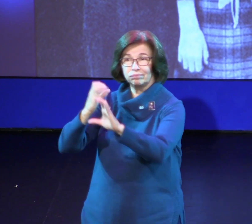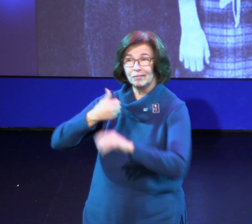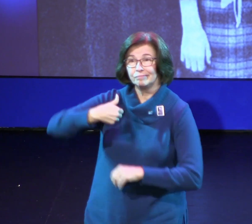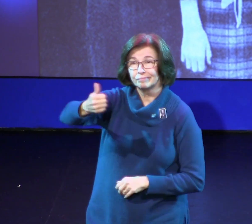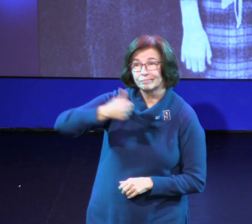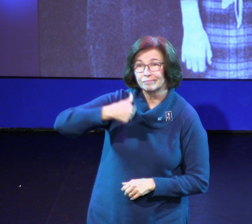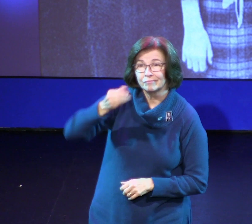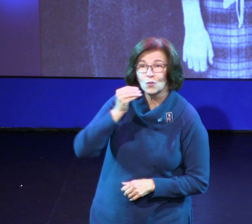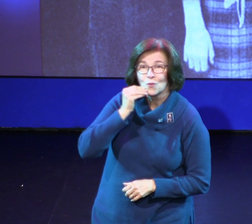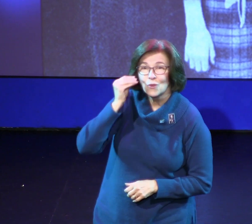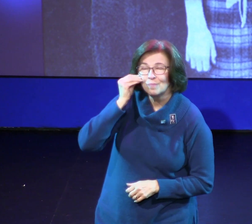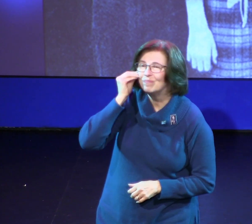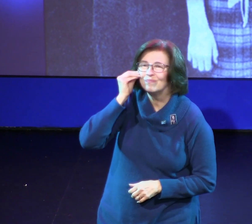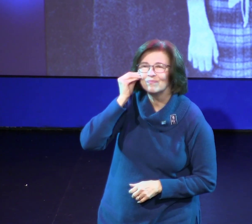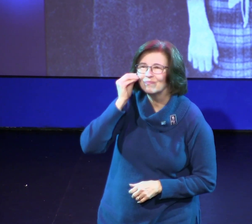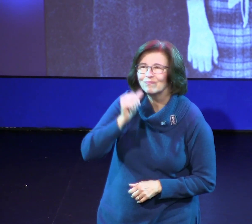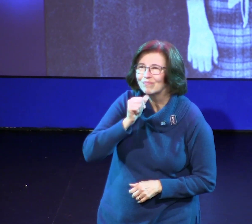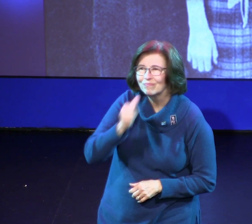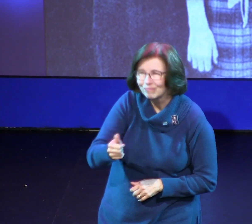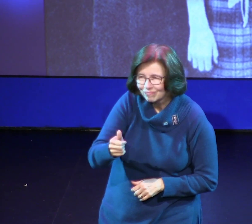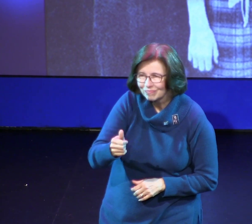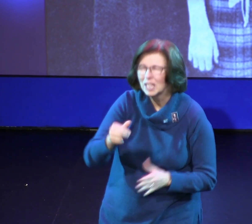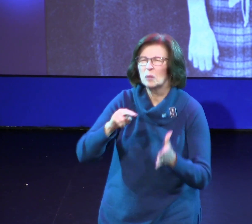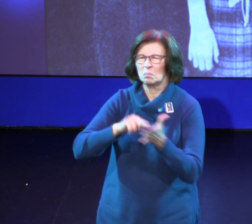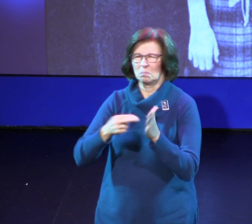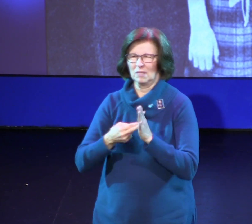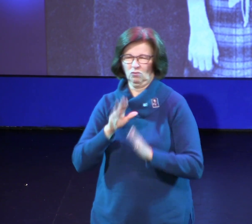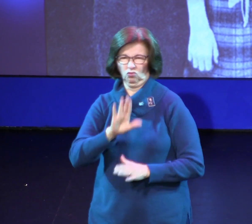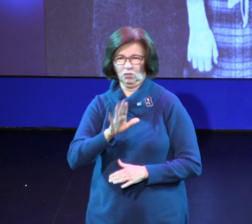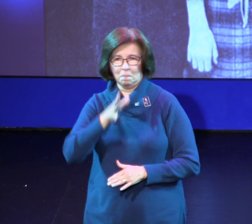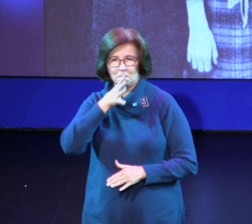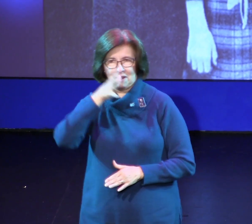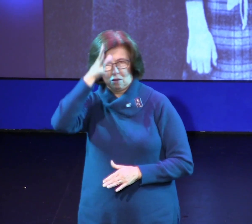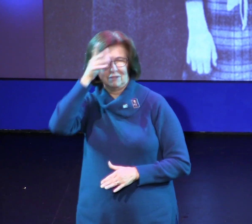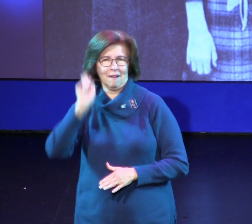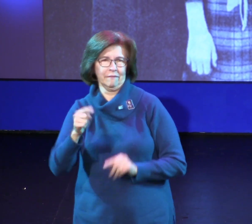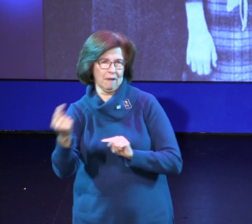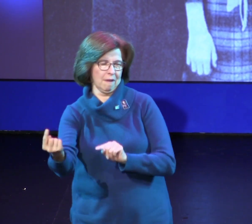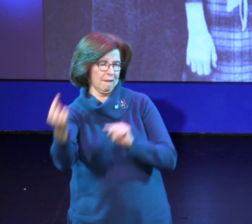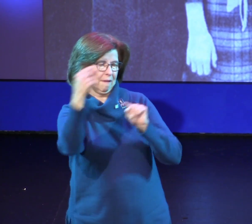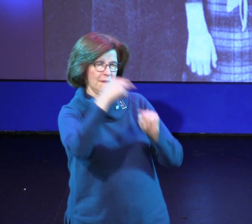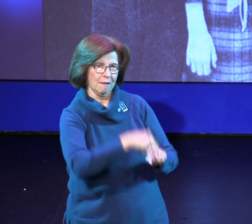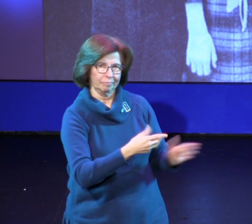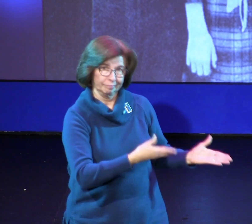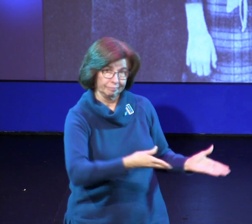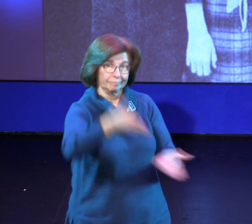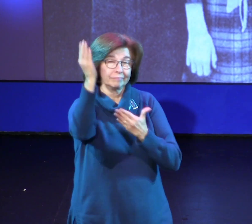When she was a student, her school didn't provide any sort of transportation. It was up to the parents to come and pick